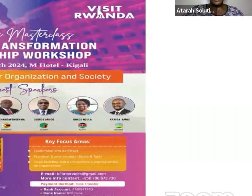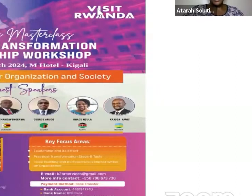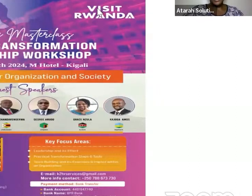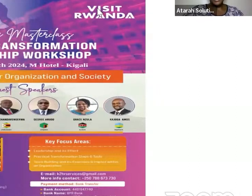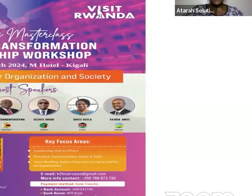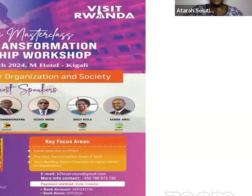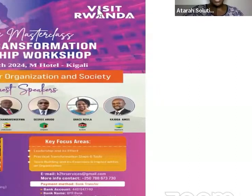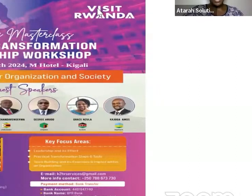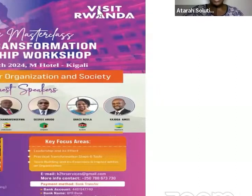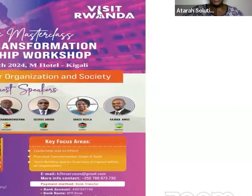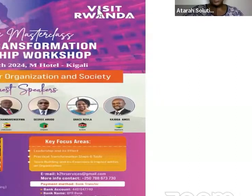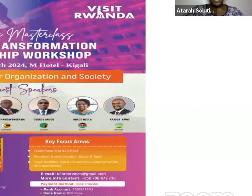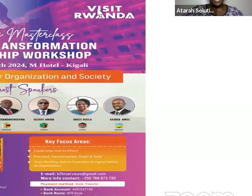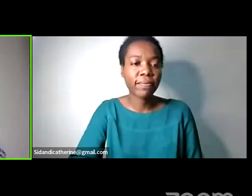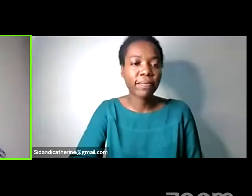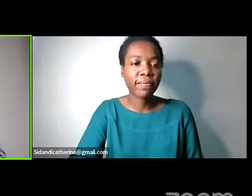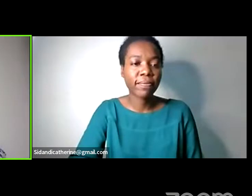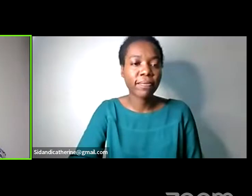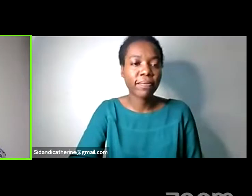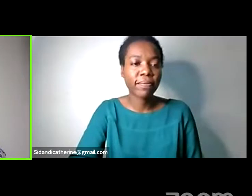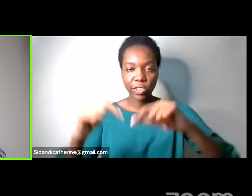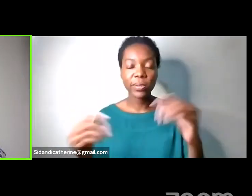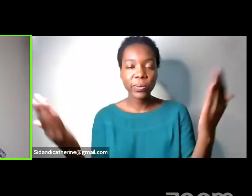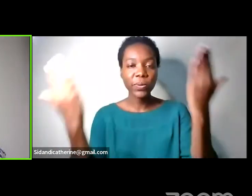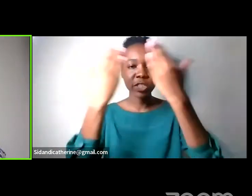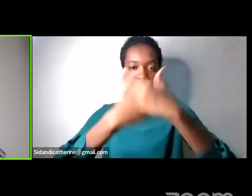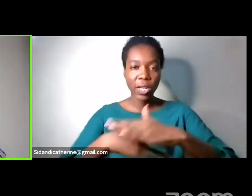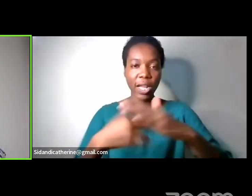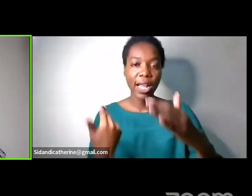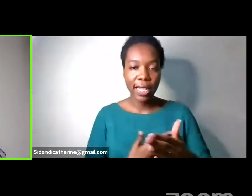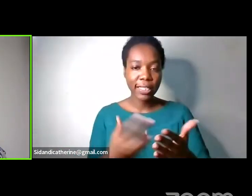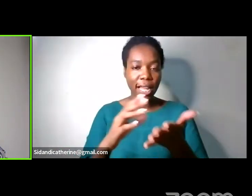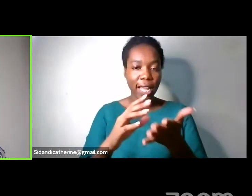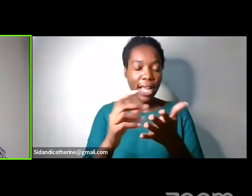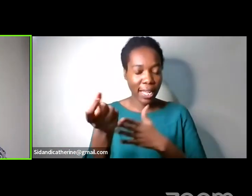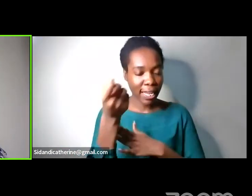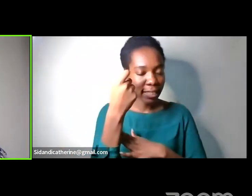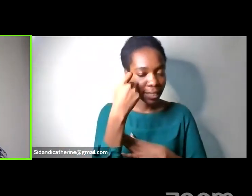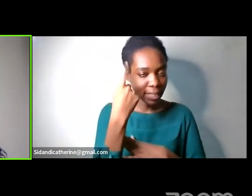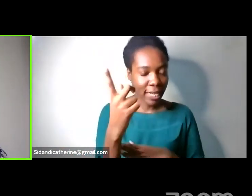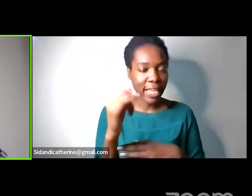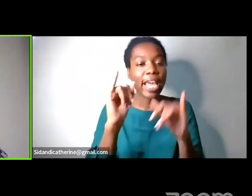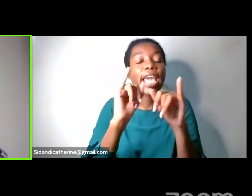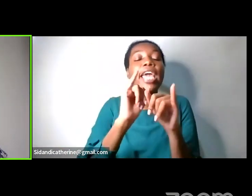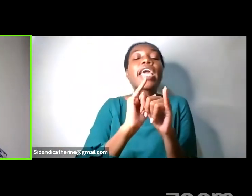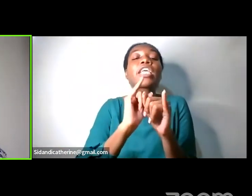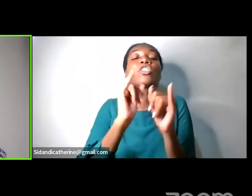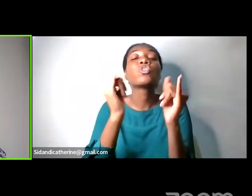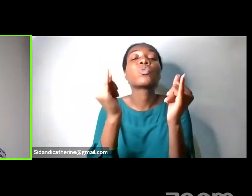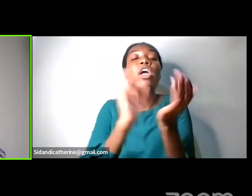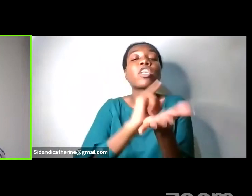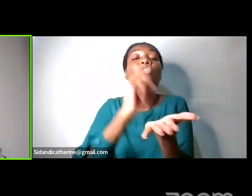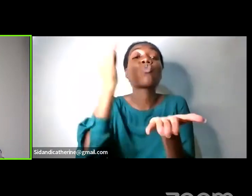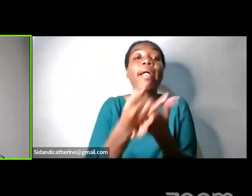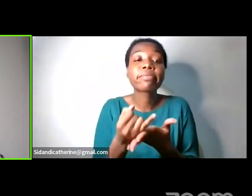right. And now tonight, we are on to understanding insurance. And insurances, I